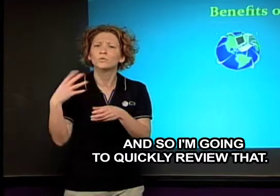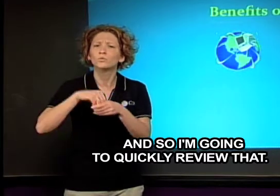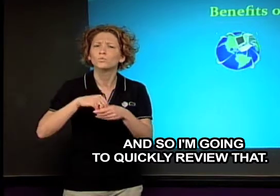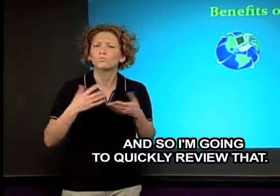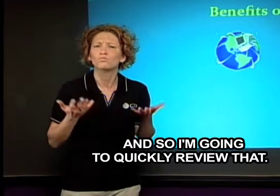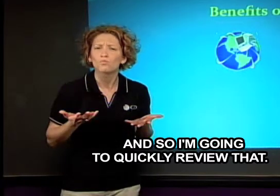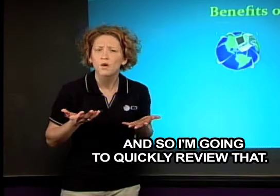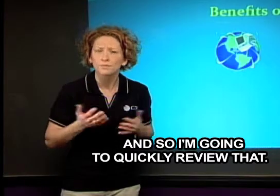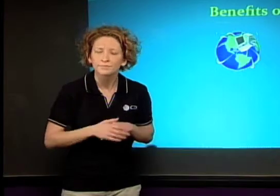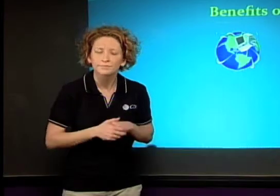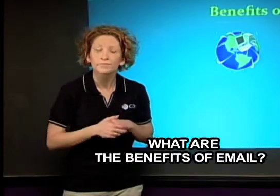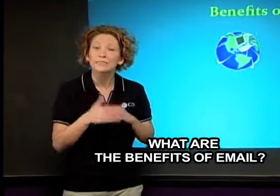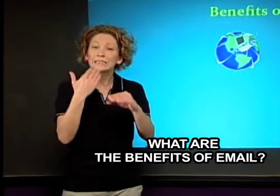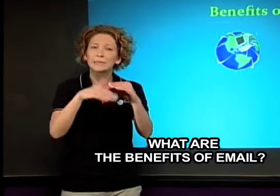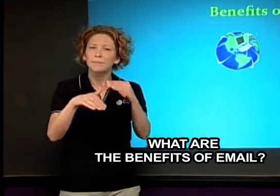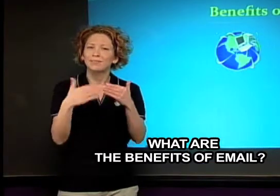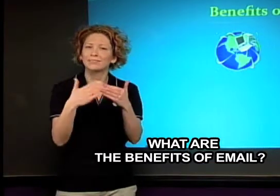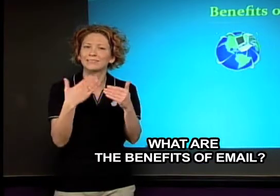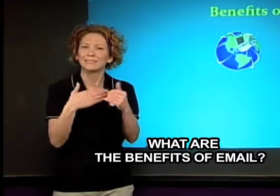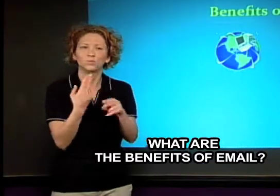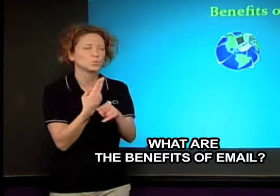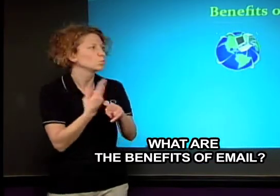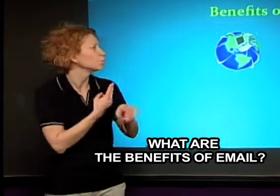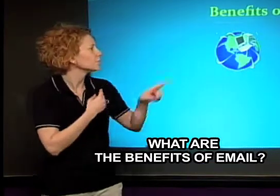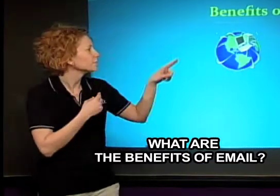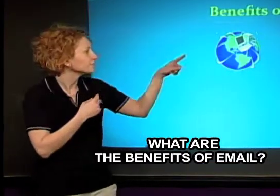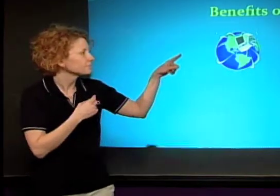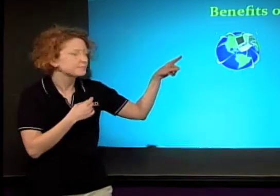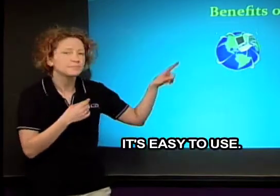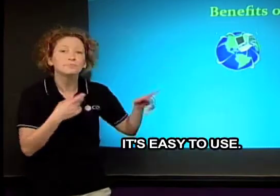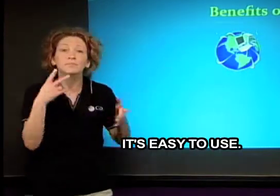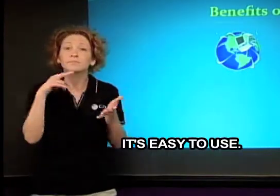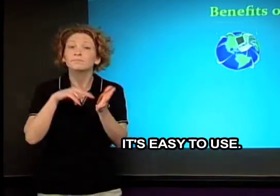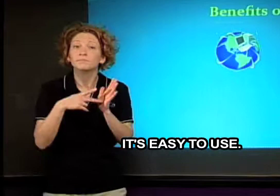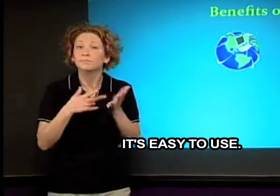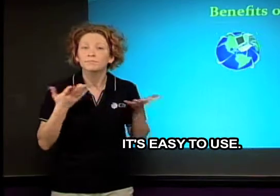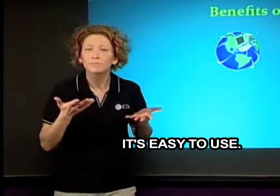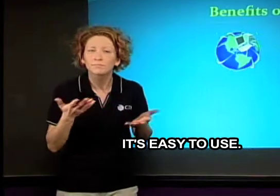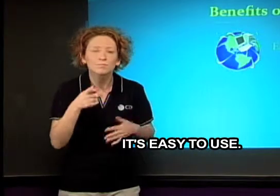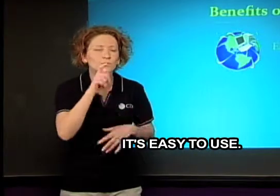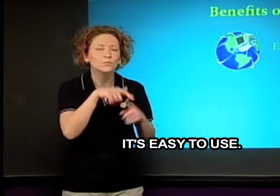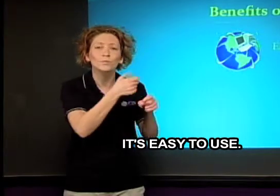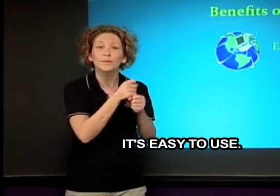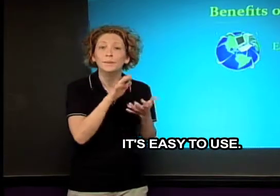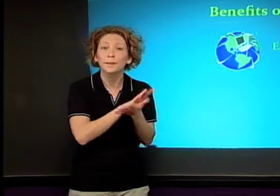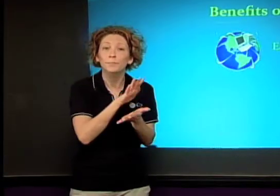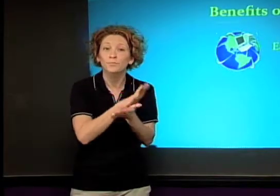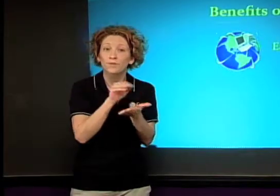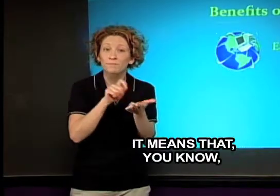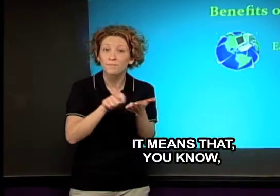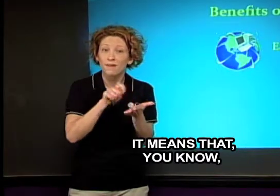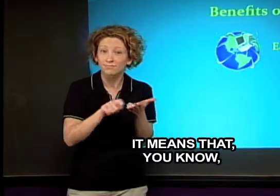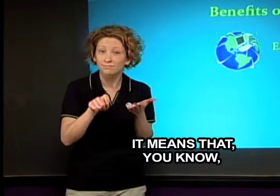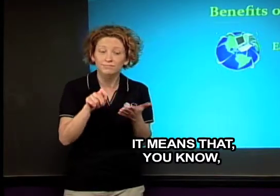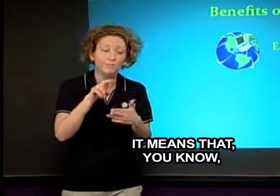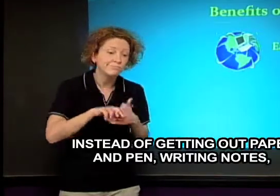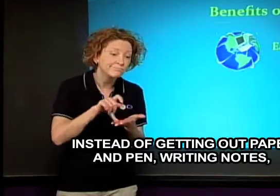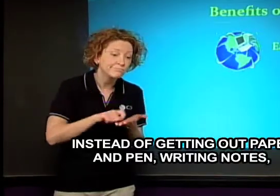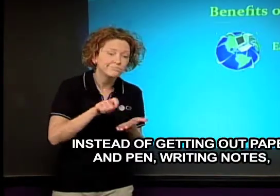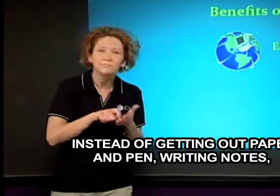that. What are the benefits of email? It's easy to use. That means that, instead of getting